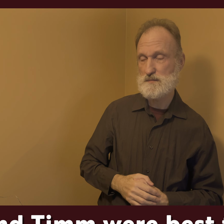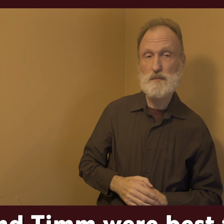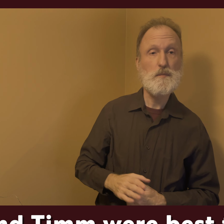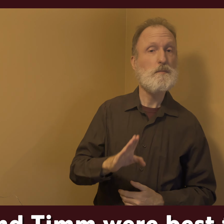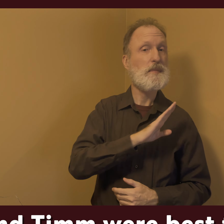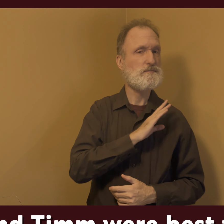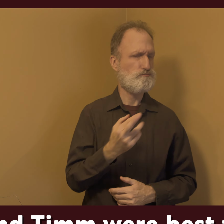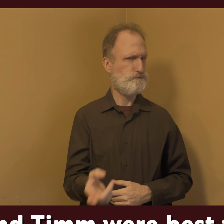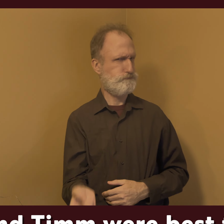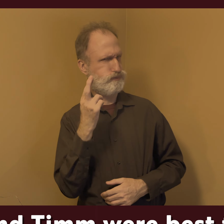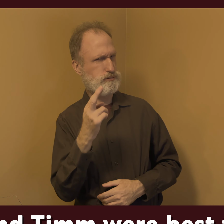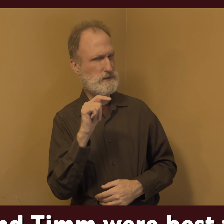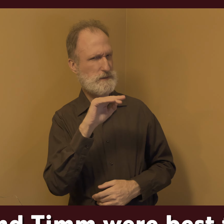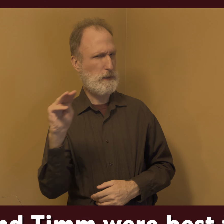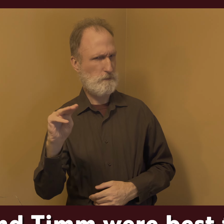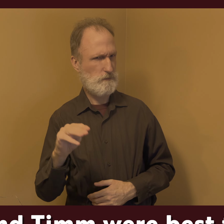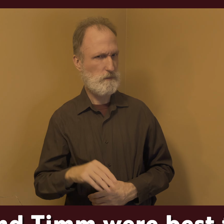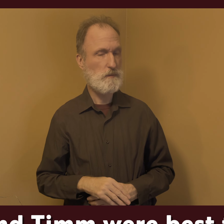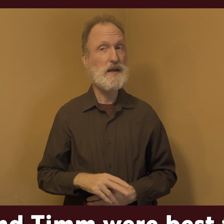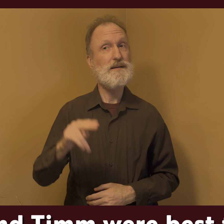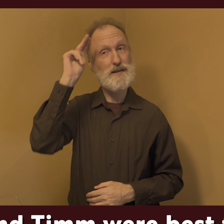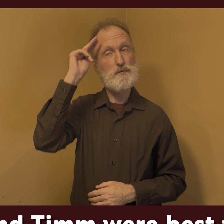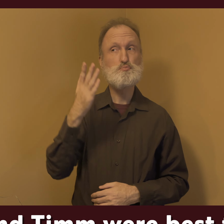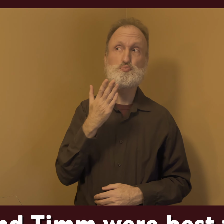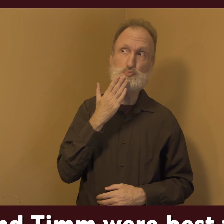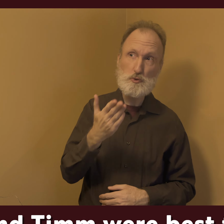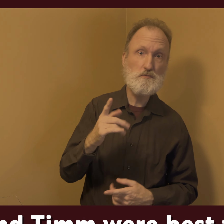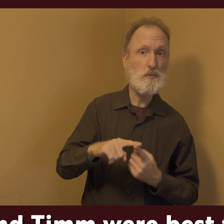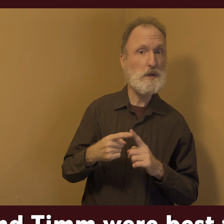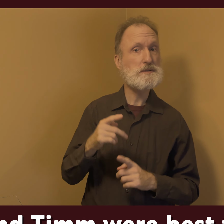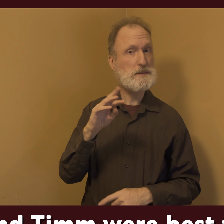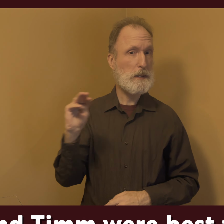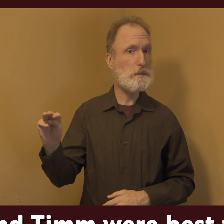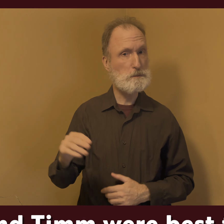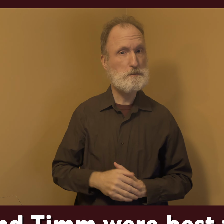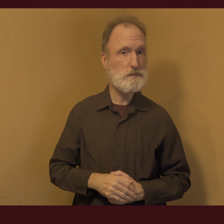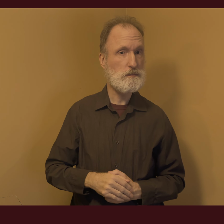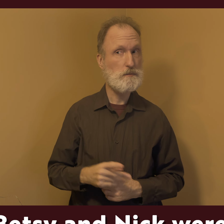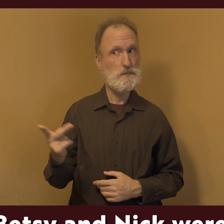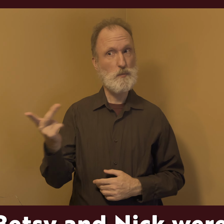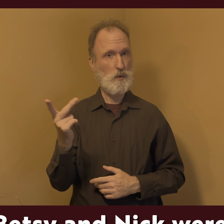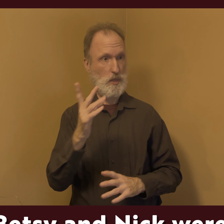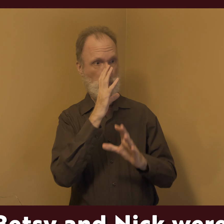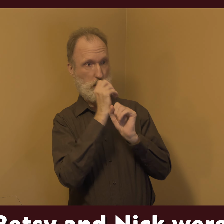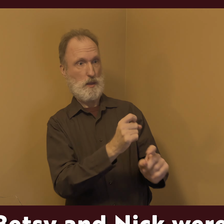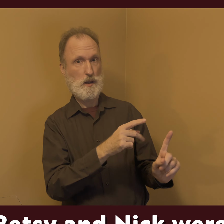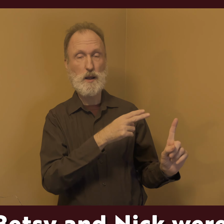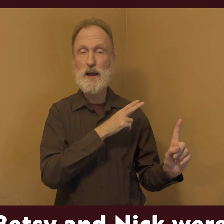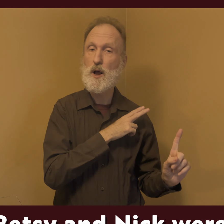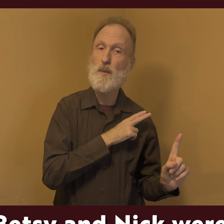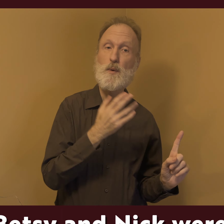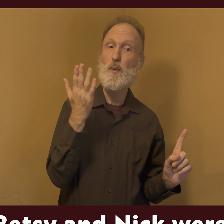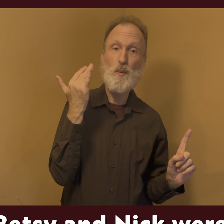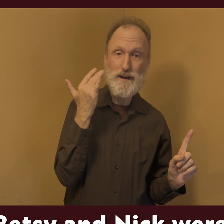Betsy and Tim were best friends. Nick and Tim were pretty good friends. Betsy and Nick were both attracted to